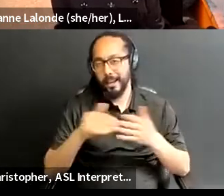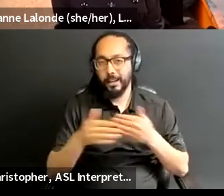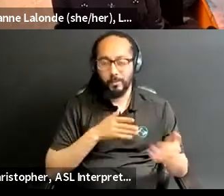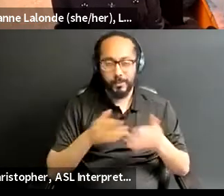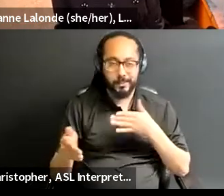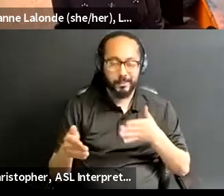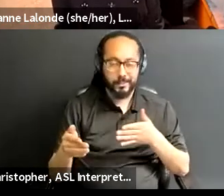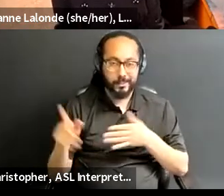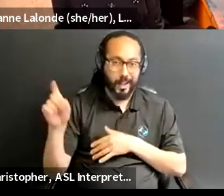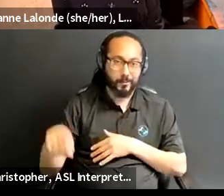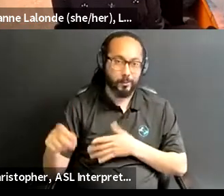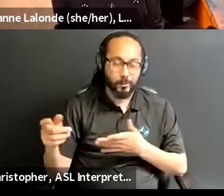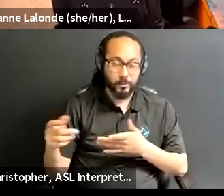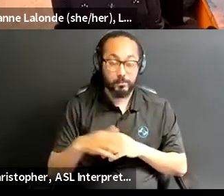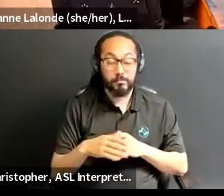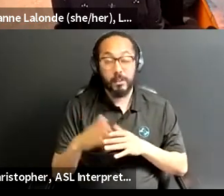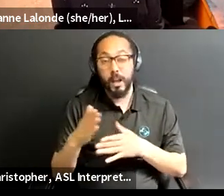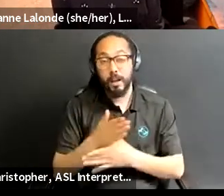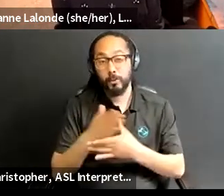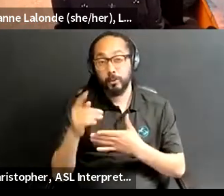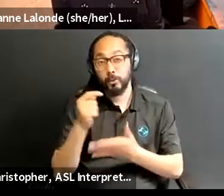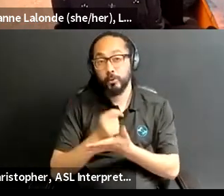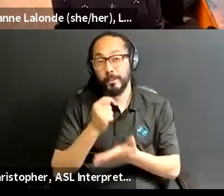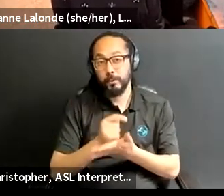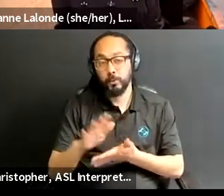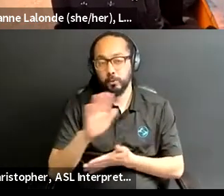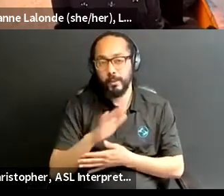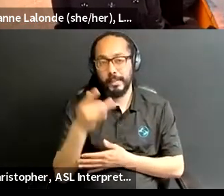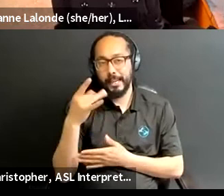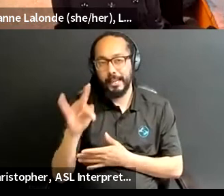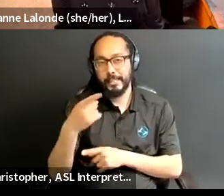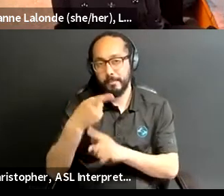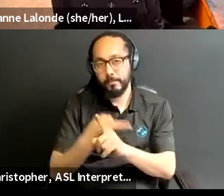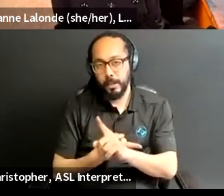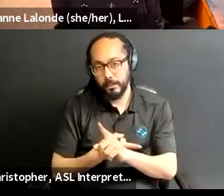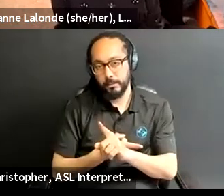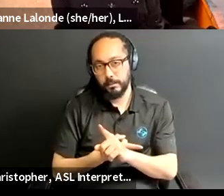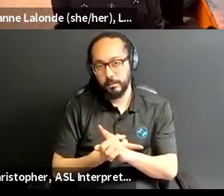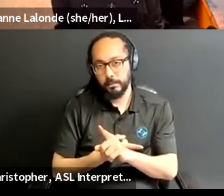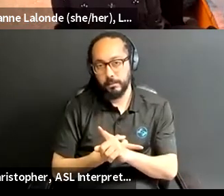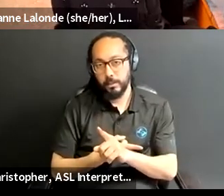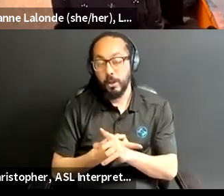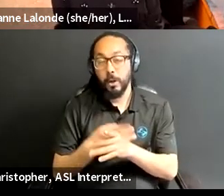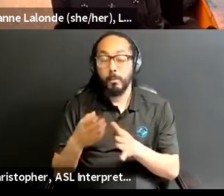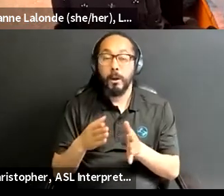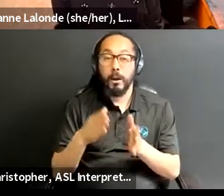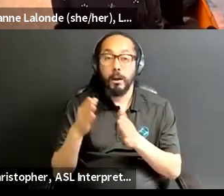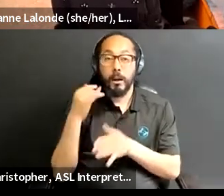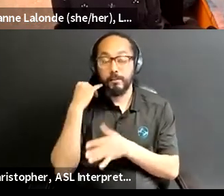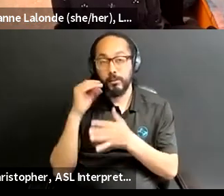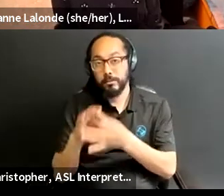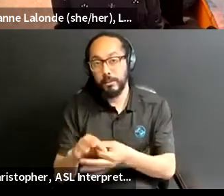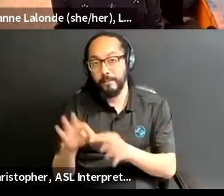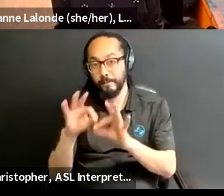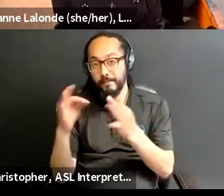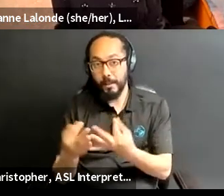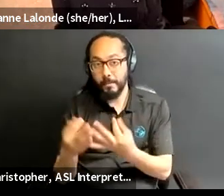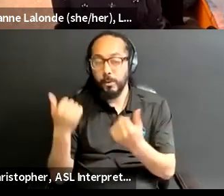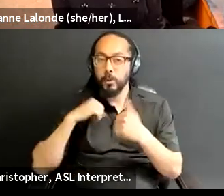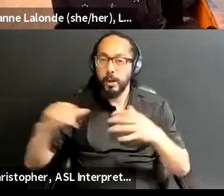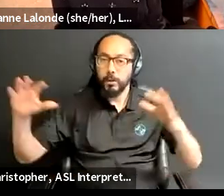duration for treatment with these guys is about 18 months. Unless it's in the context of a family and we're doing reunification, and then it's usually 2